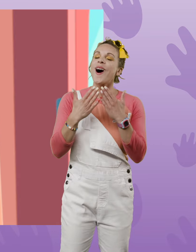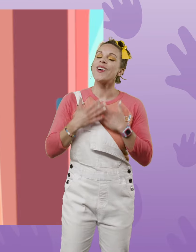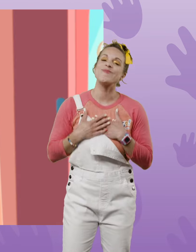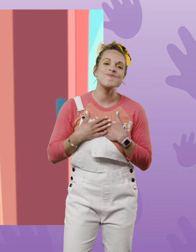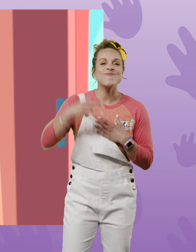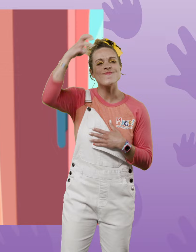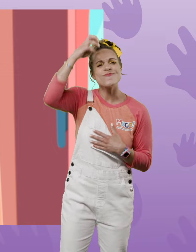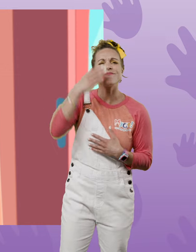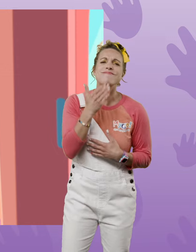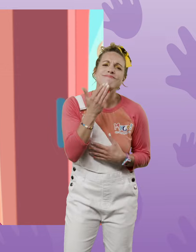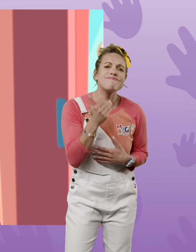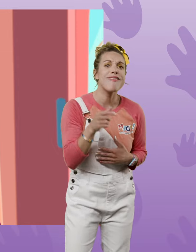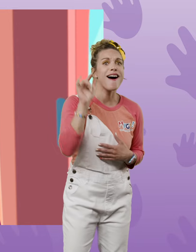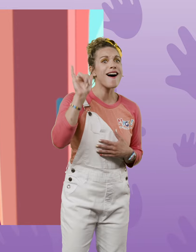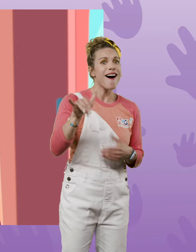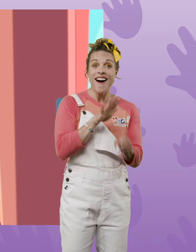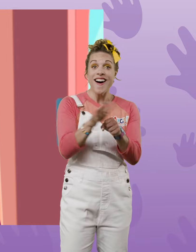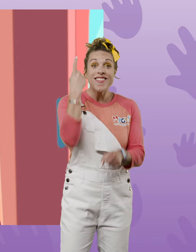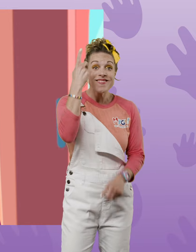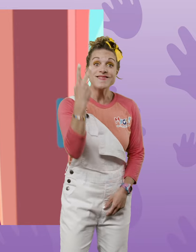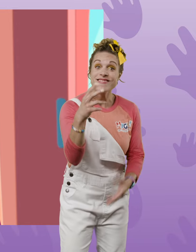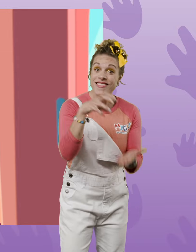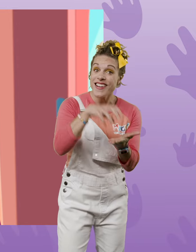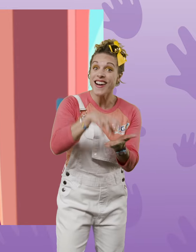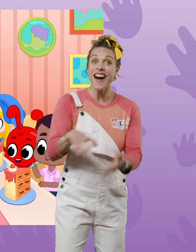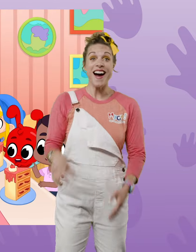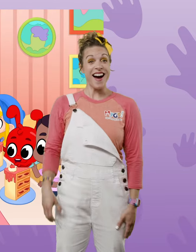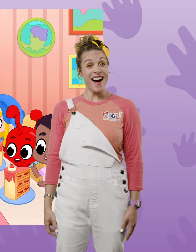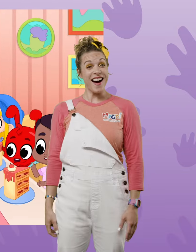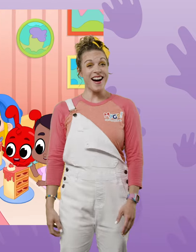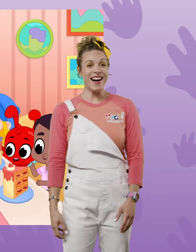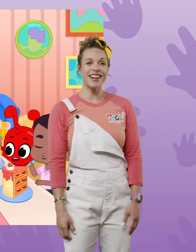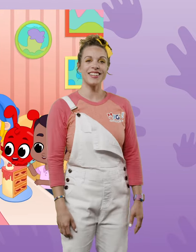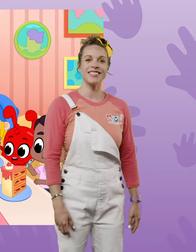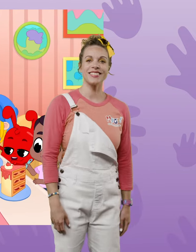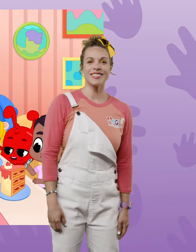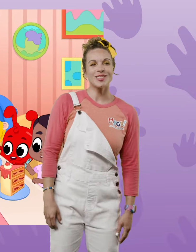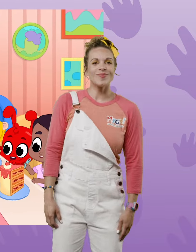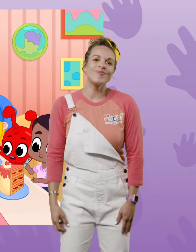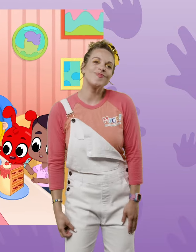Oh, Mila dear, that's enough for two cakes.